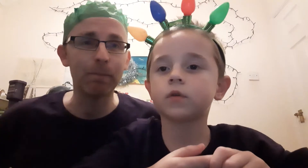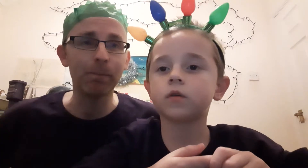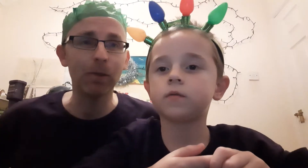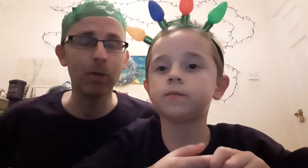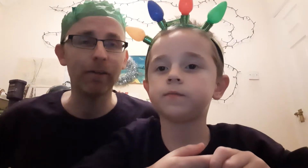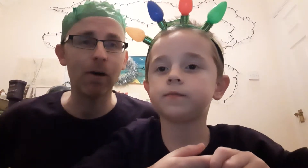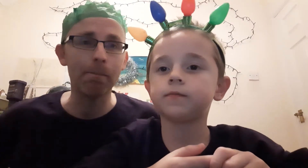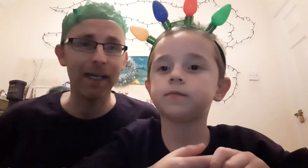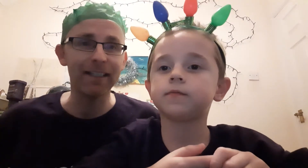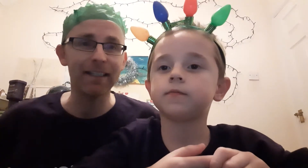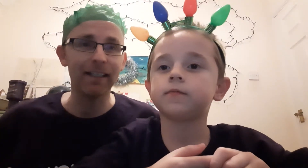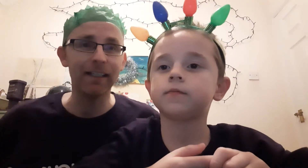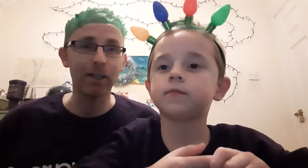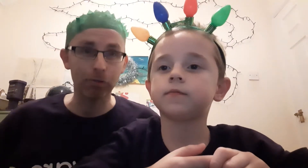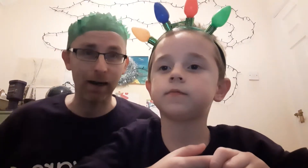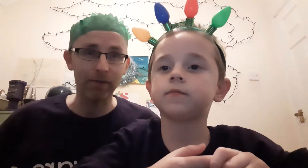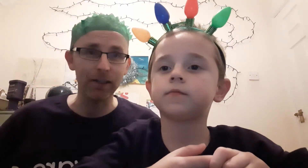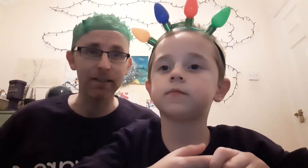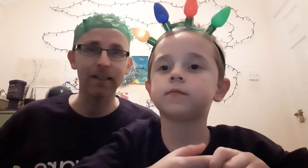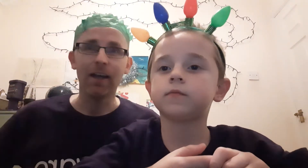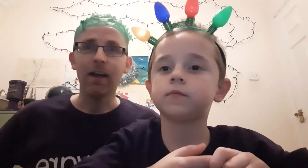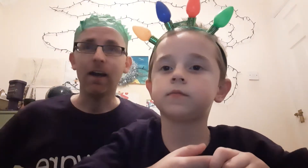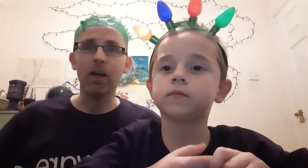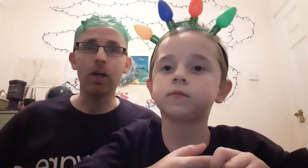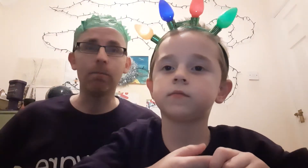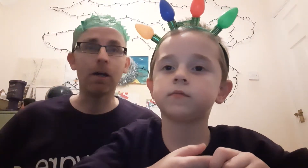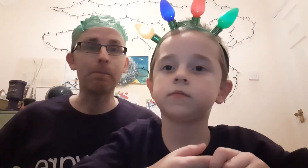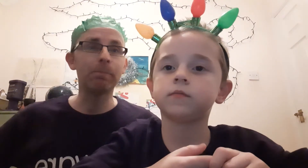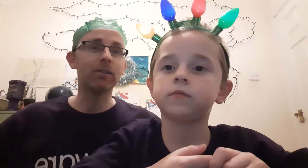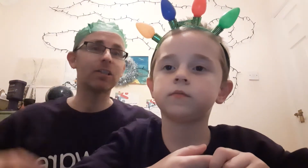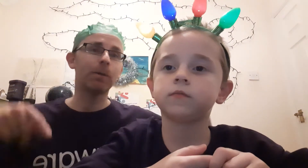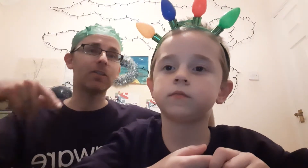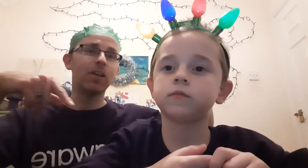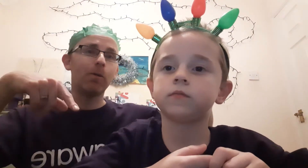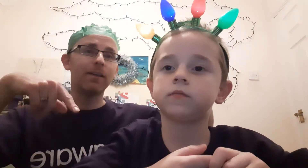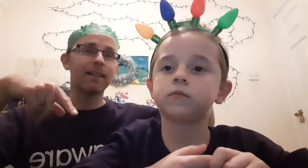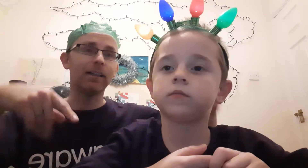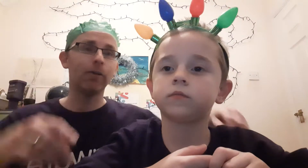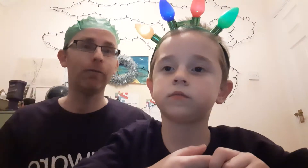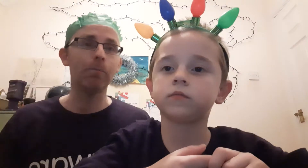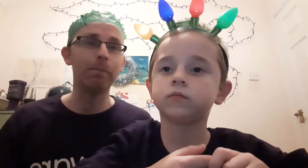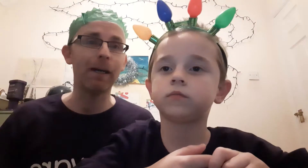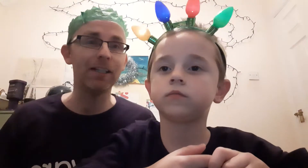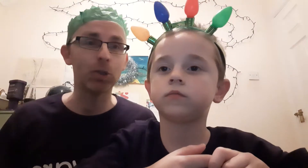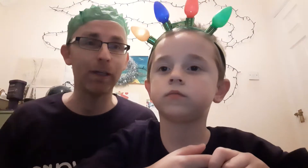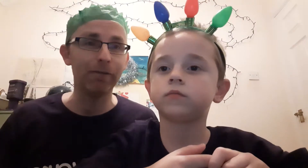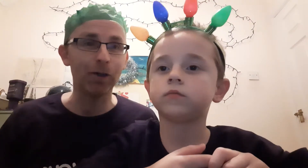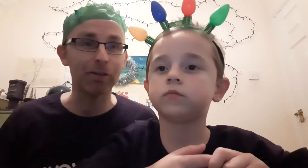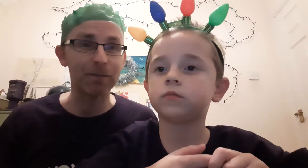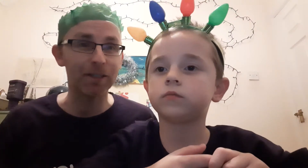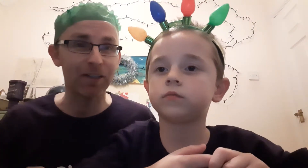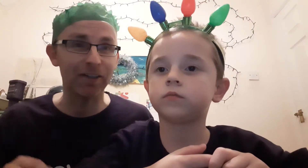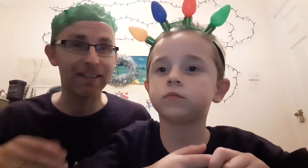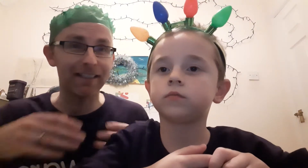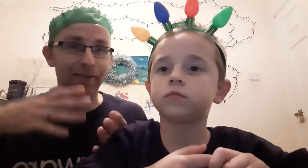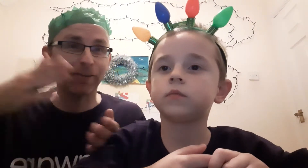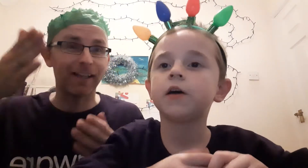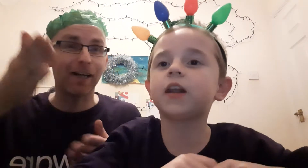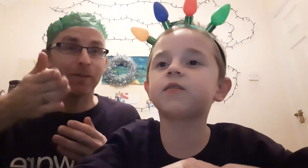people who have got myasthenia gravis. People can sponsor Noah at our GoFundMe page, 24 Christmas songs in different